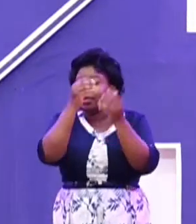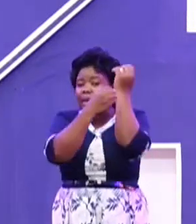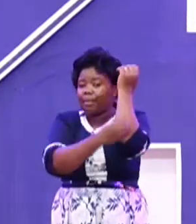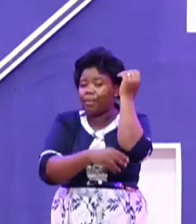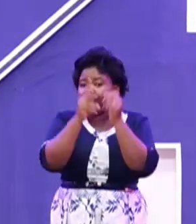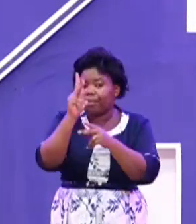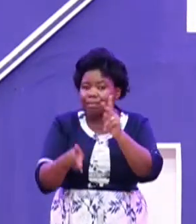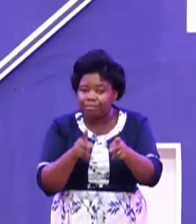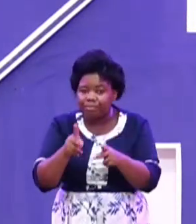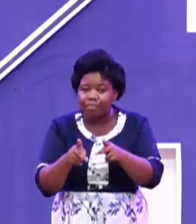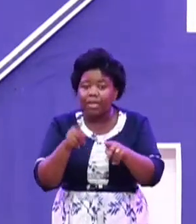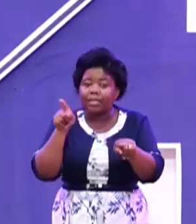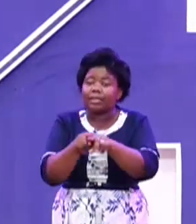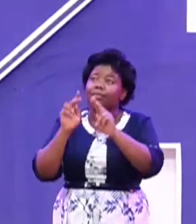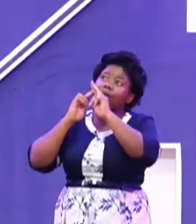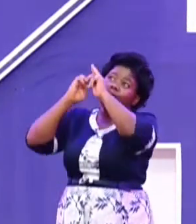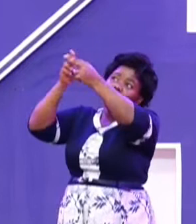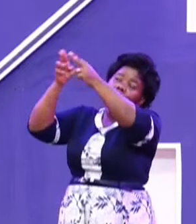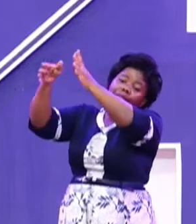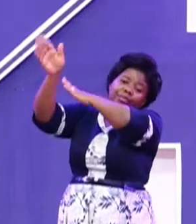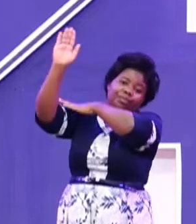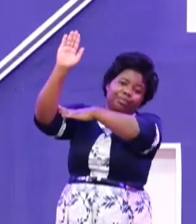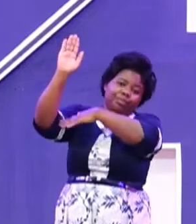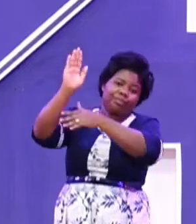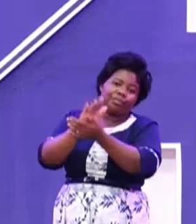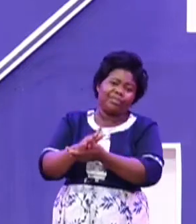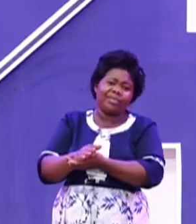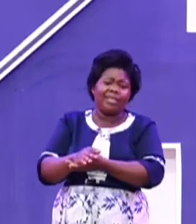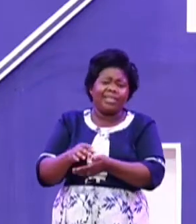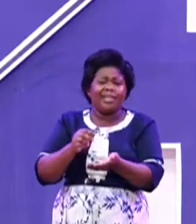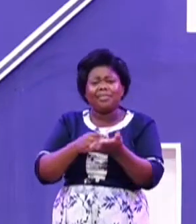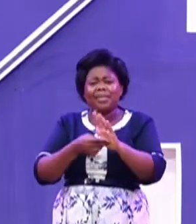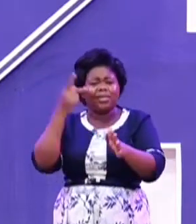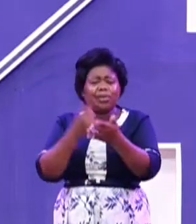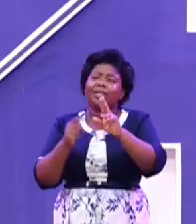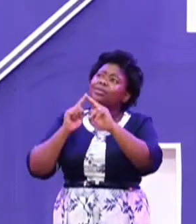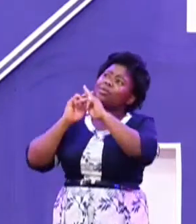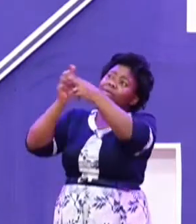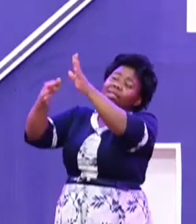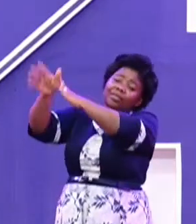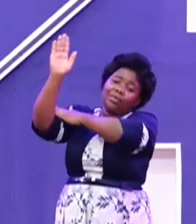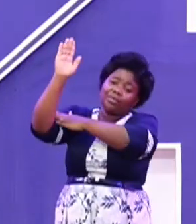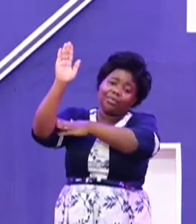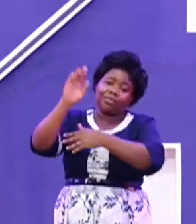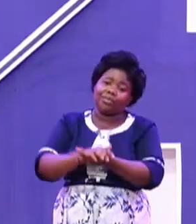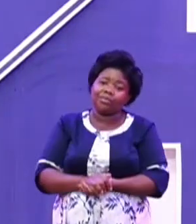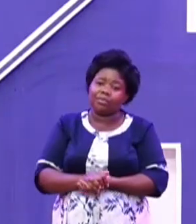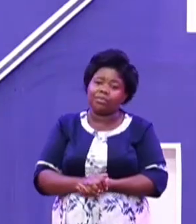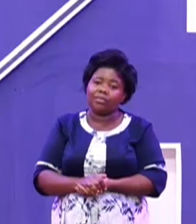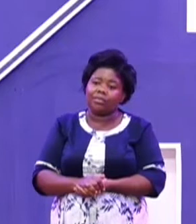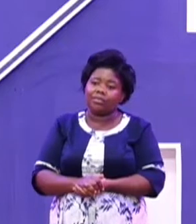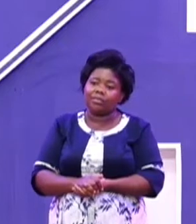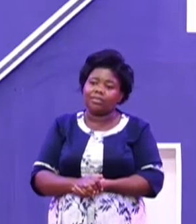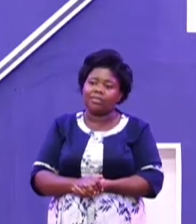the poor person. Obola Katonda. You're lending to God. Omwete kitegezo okuwola Katonda. Know what it means to lend to God? Obaje